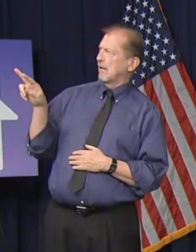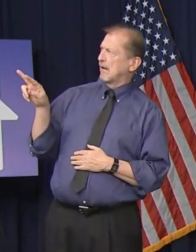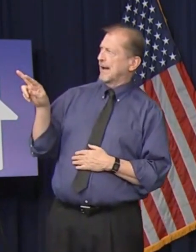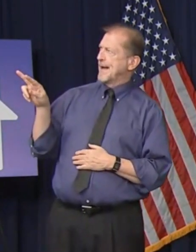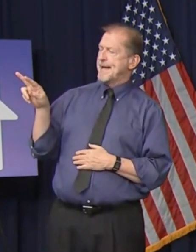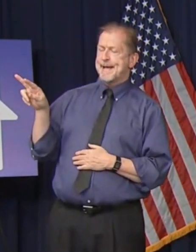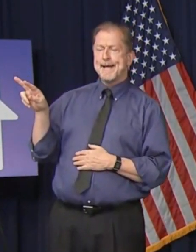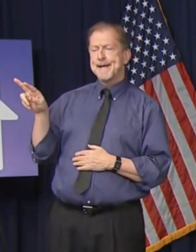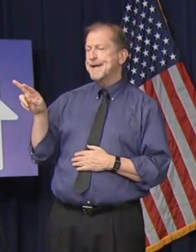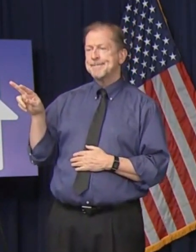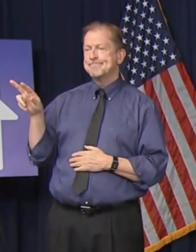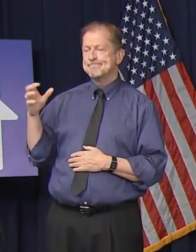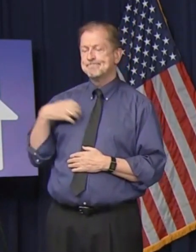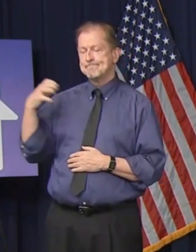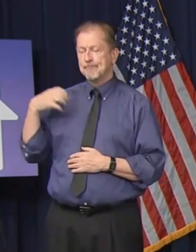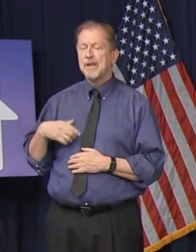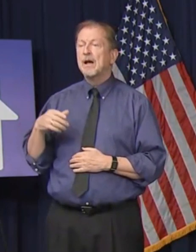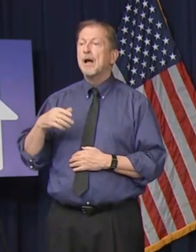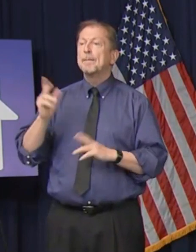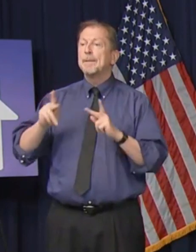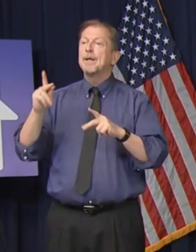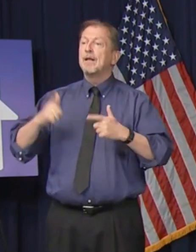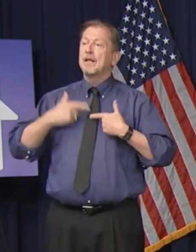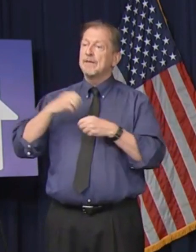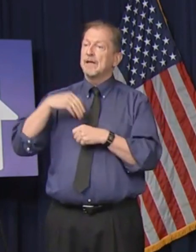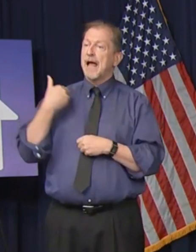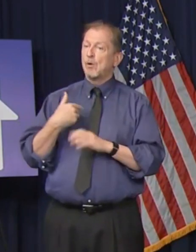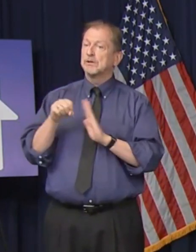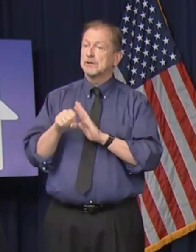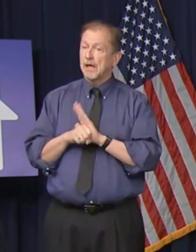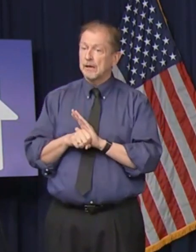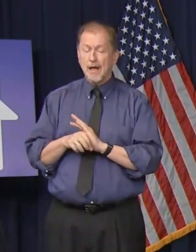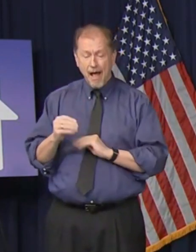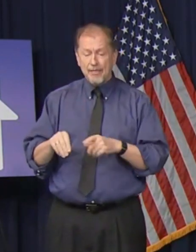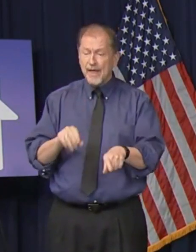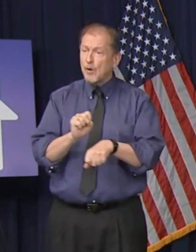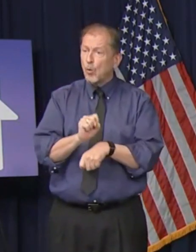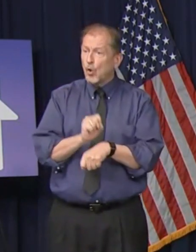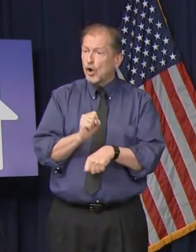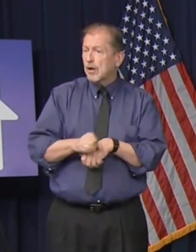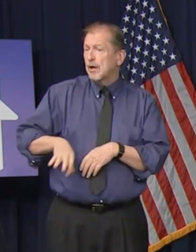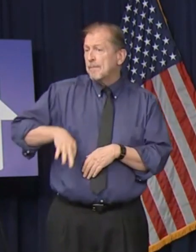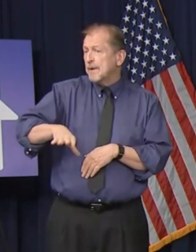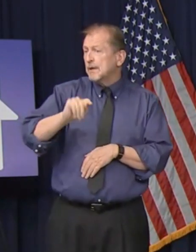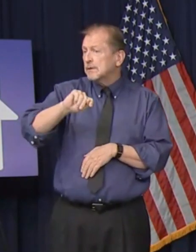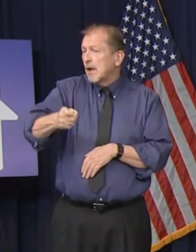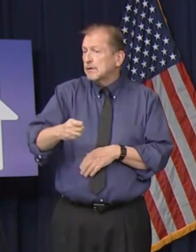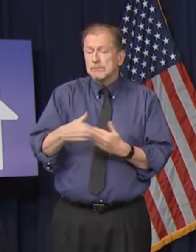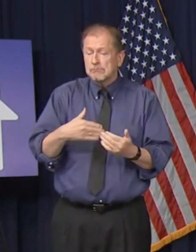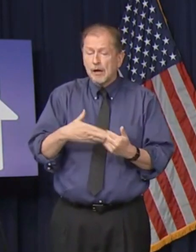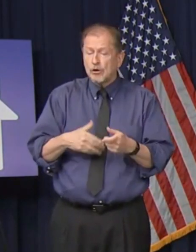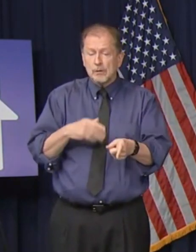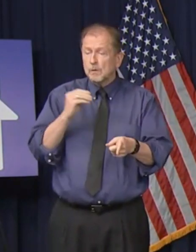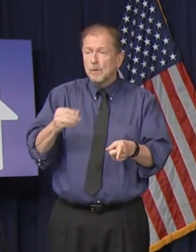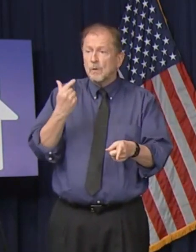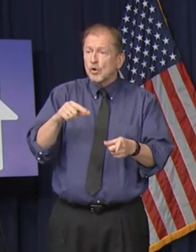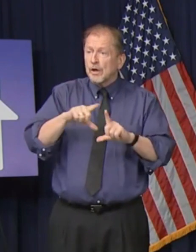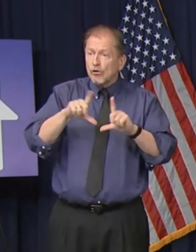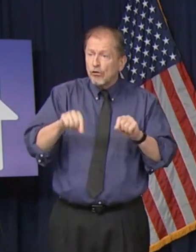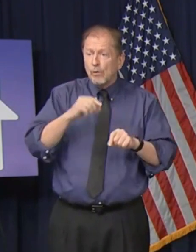opportunity for people who are in our state, residents of our state, who, by the way, are taxpayers too, to be able to get